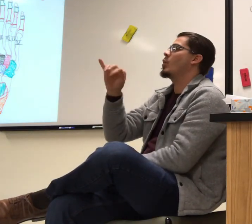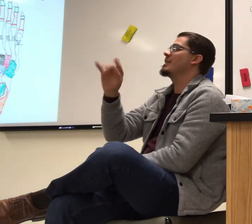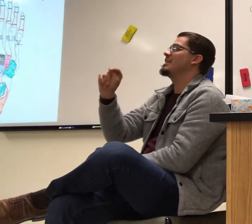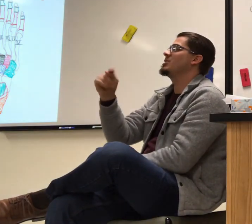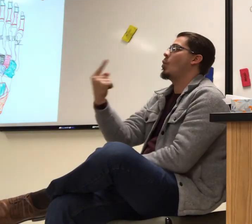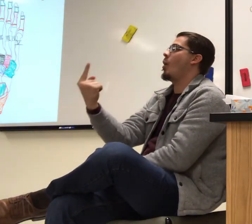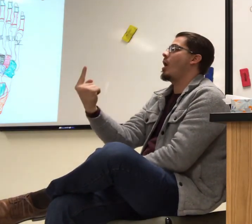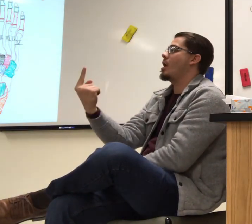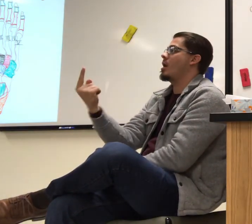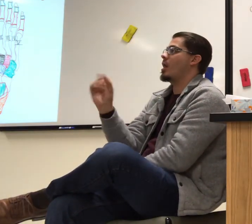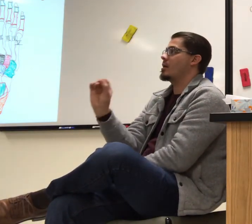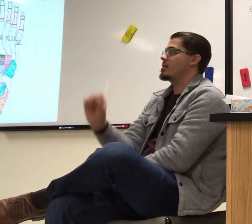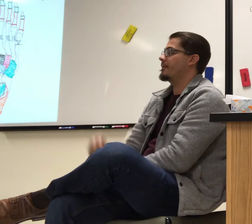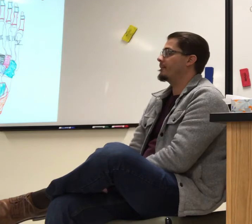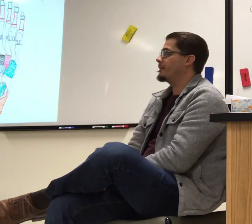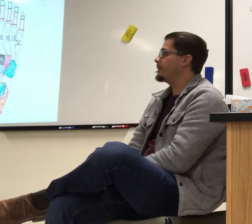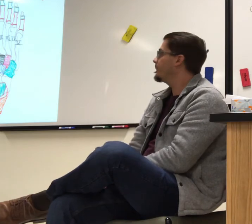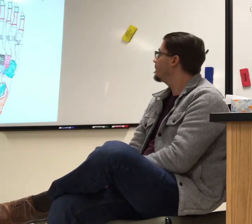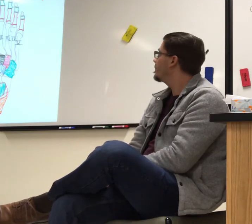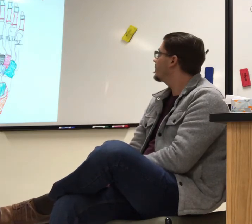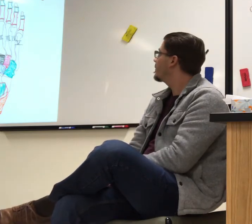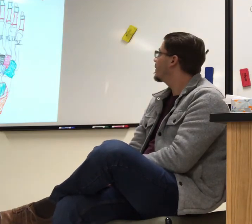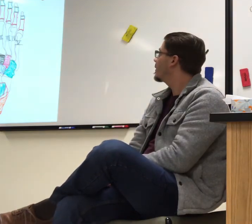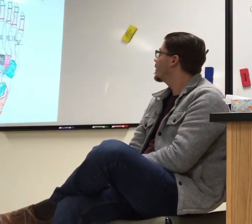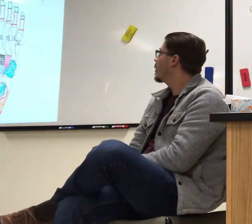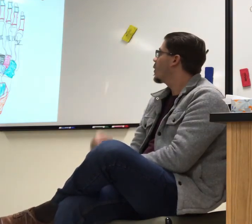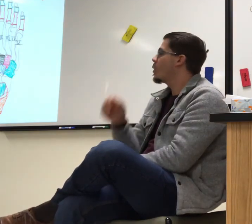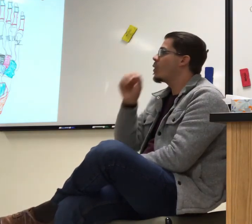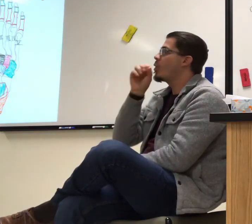How about I go orange for distal there?